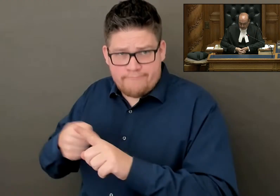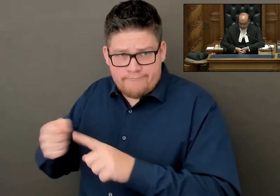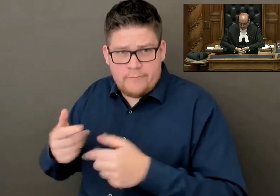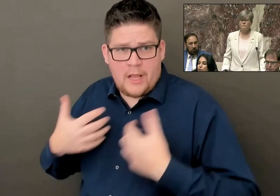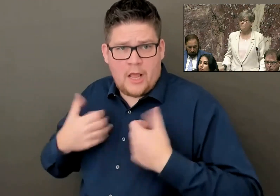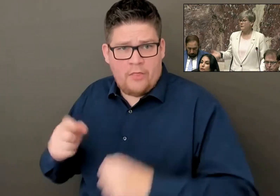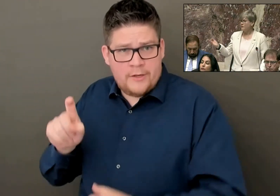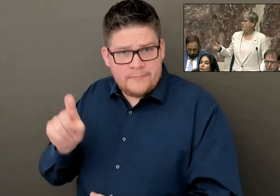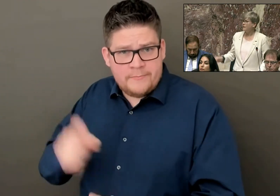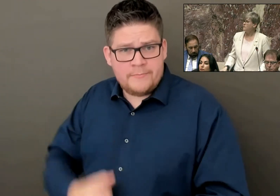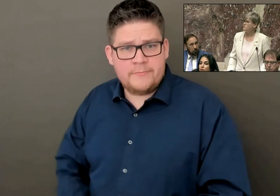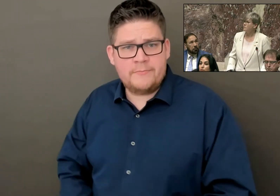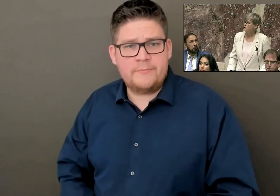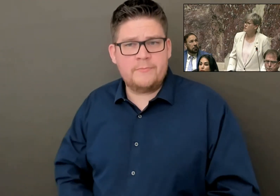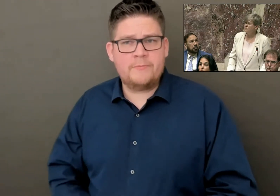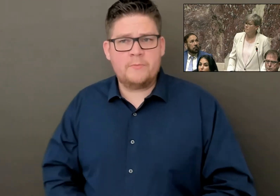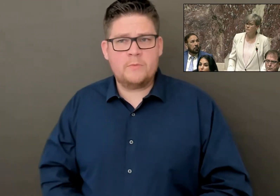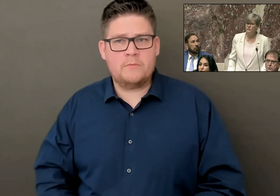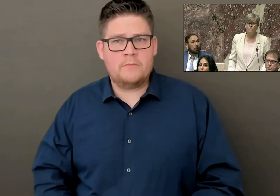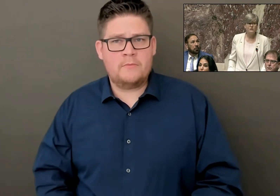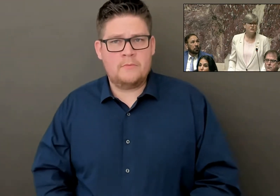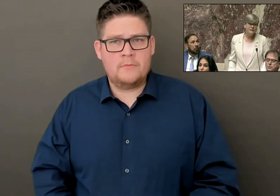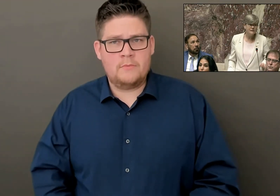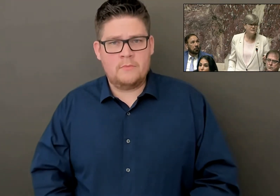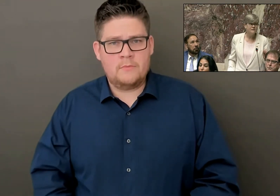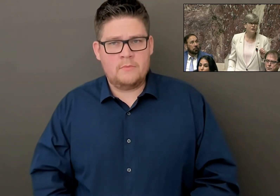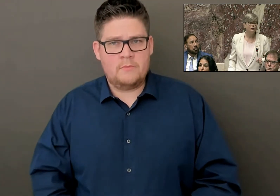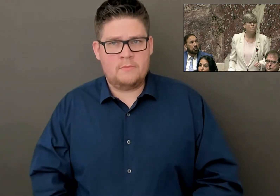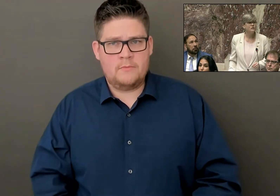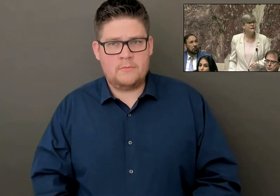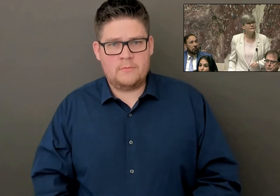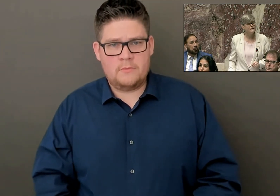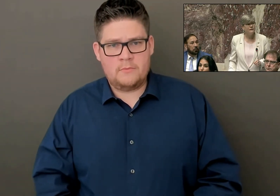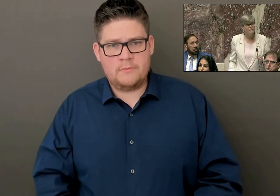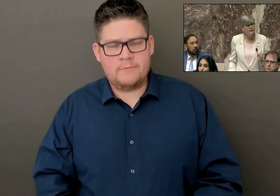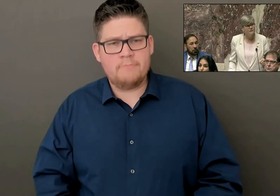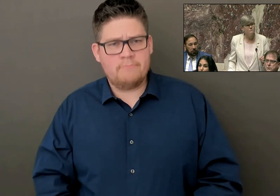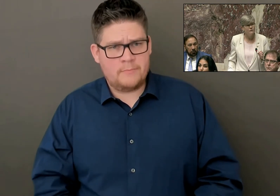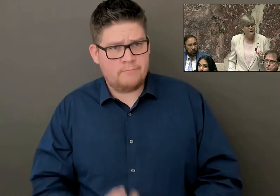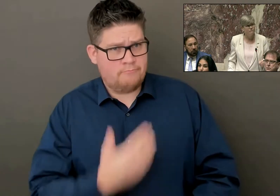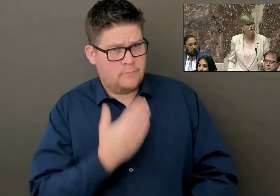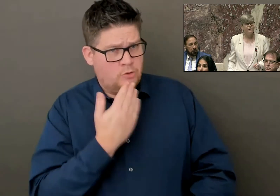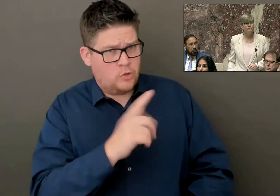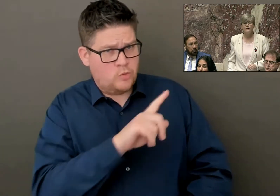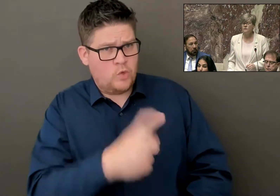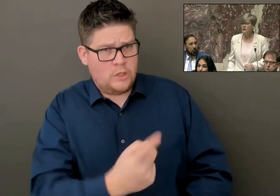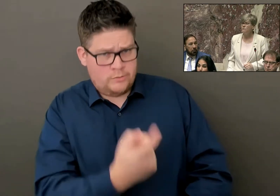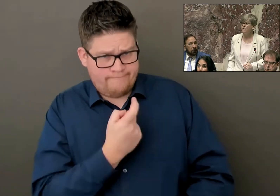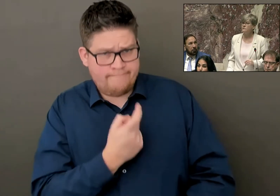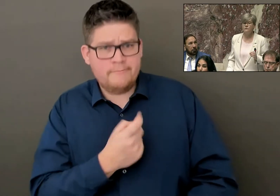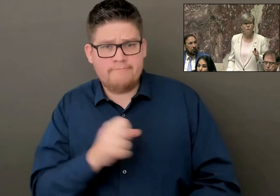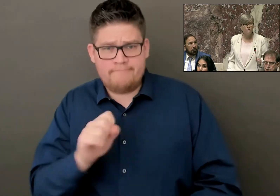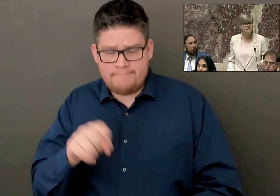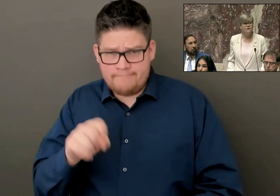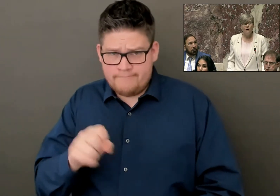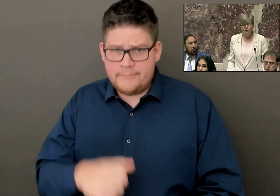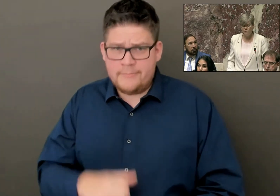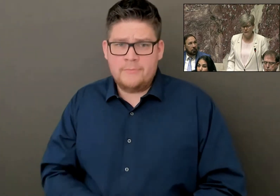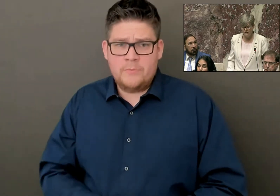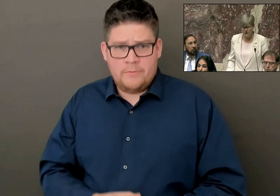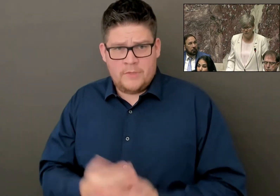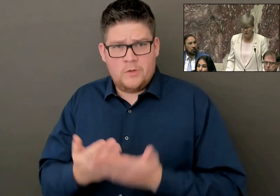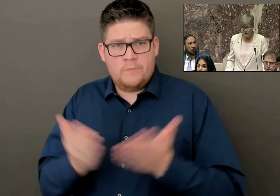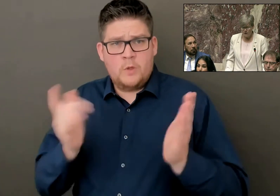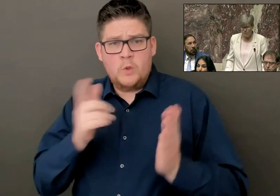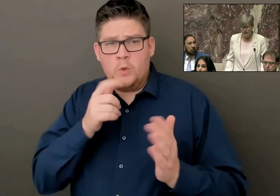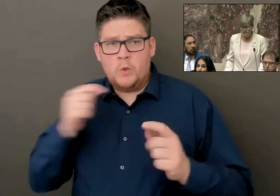Thank you so much, Honourable Speaker, and thank you so much to the member for the question. And it is a good question to ask today because we have the firefighters here with us, and of course, over the